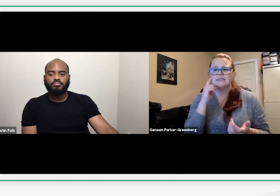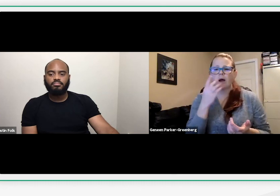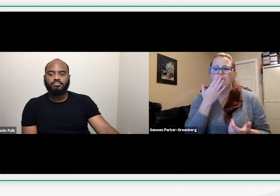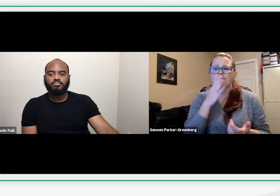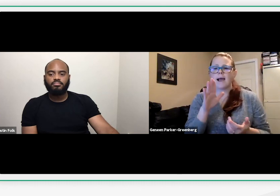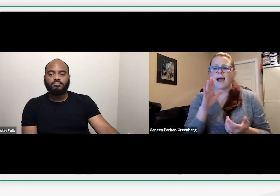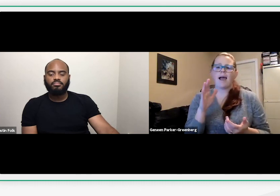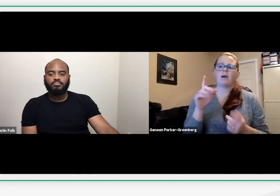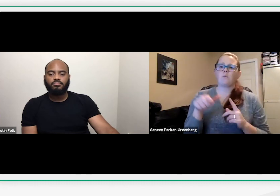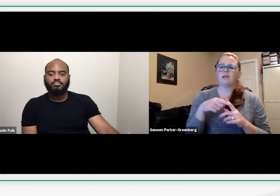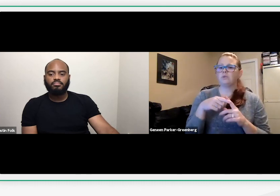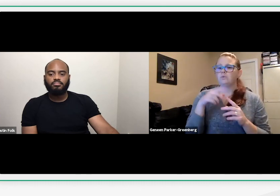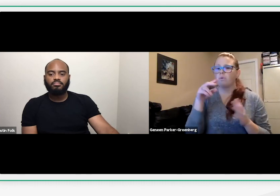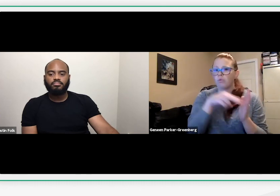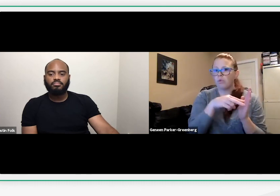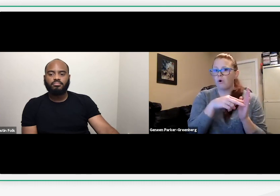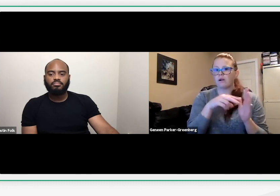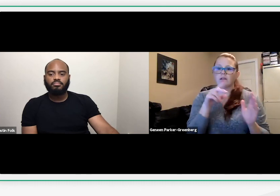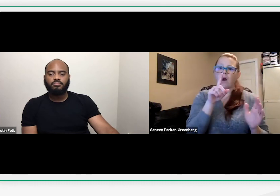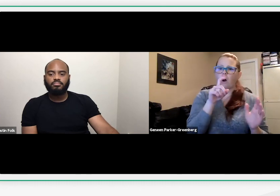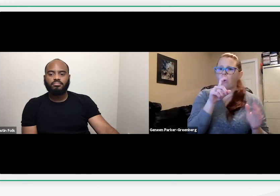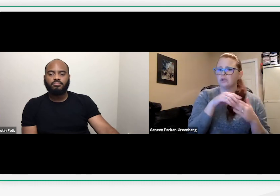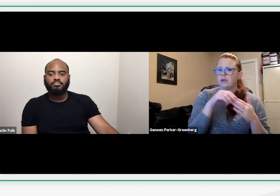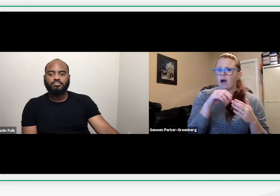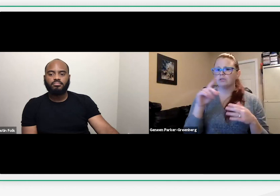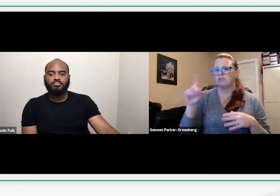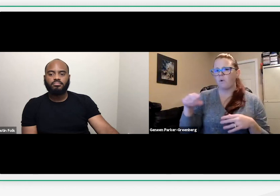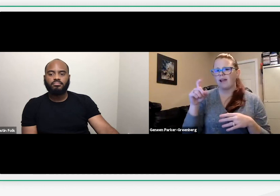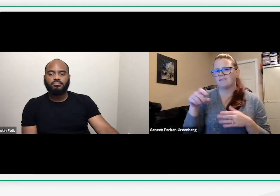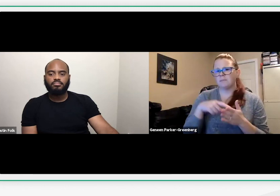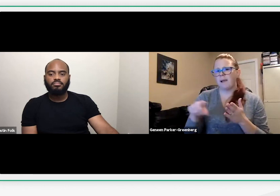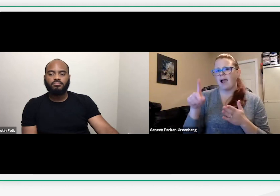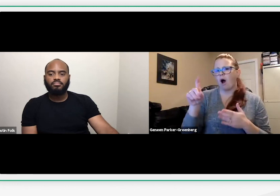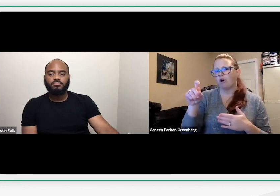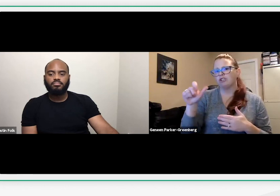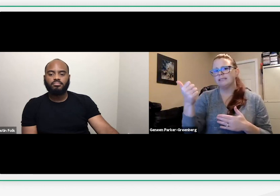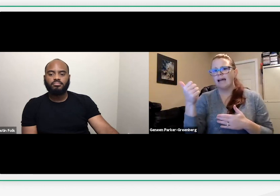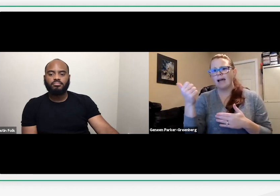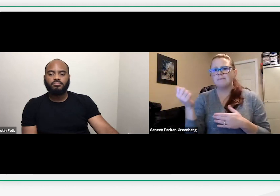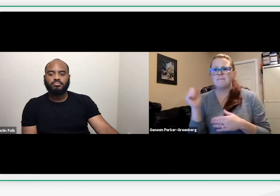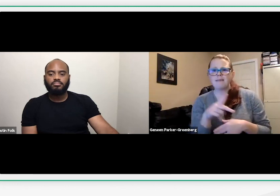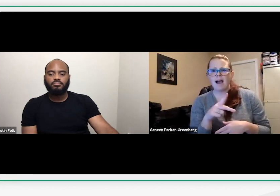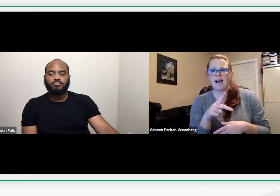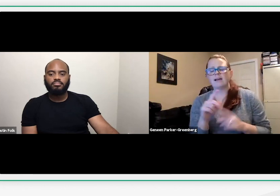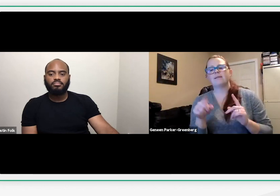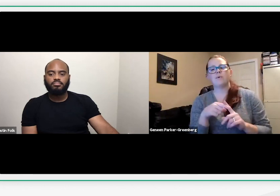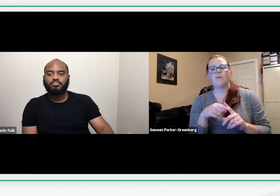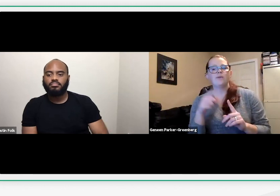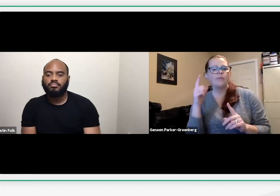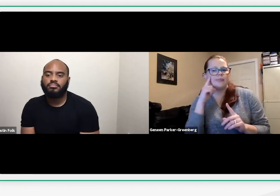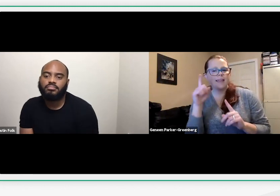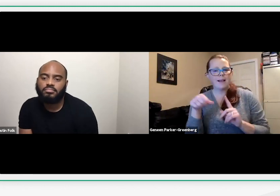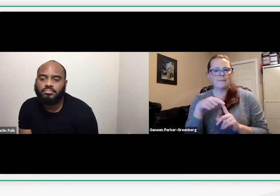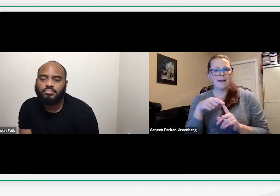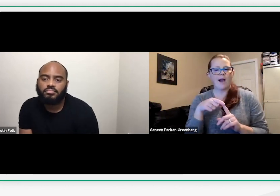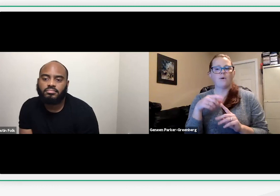within 3 or 4 weeks. And that may not sound so bad, but if you look, you have to pay, let's